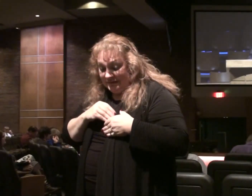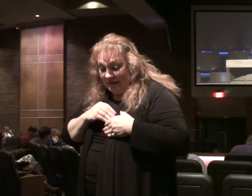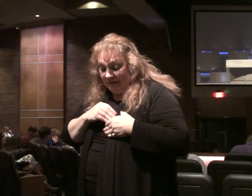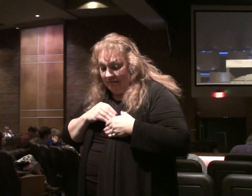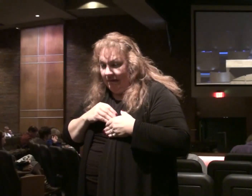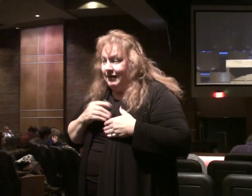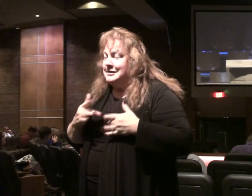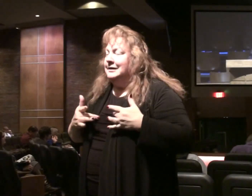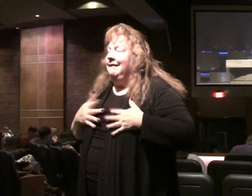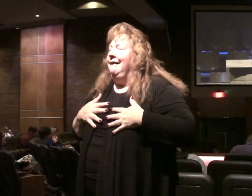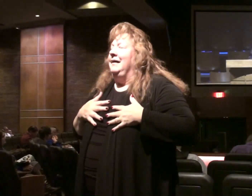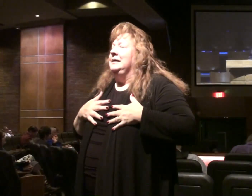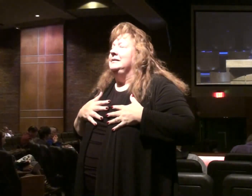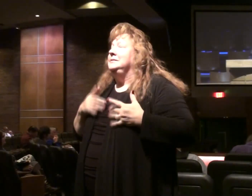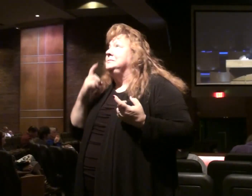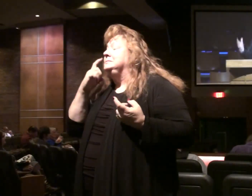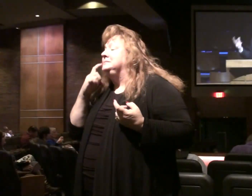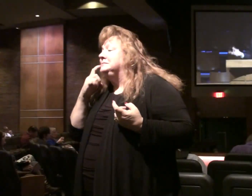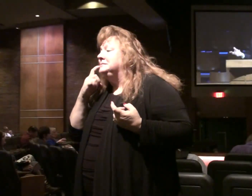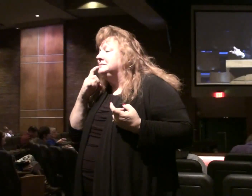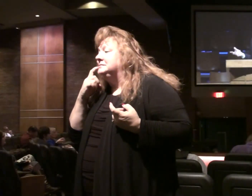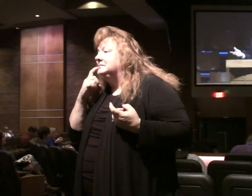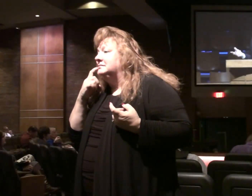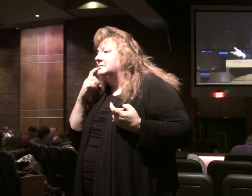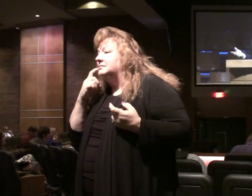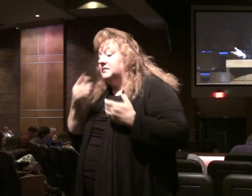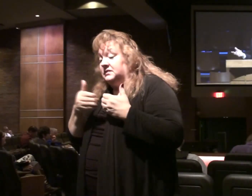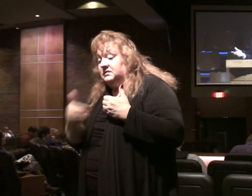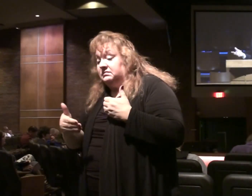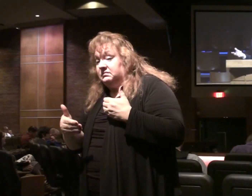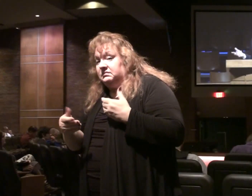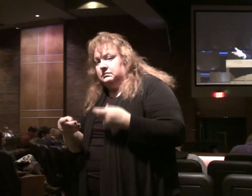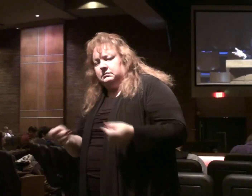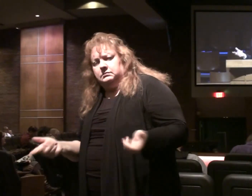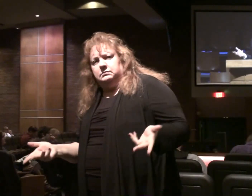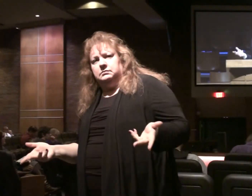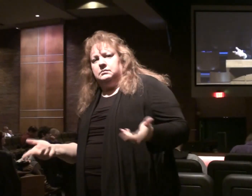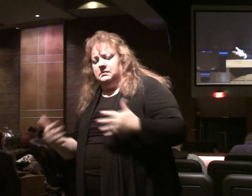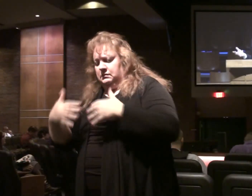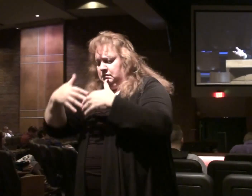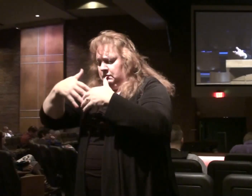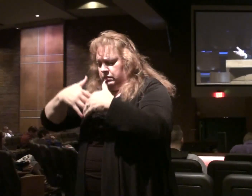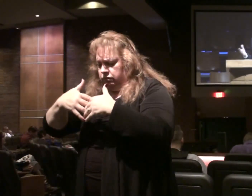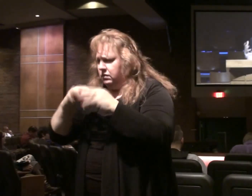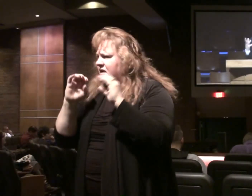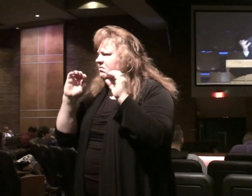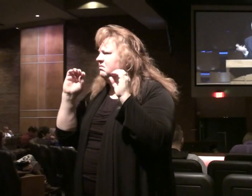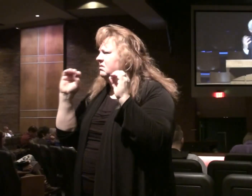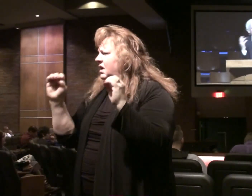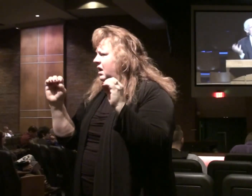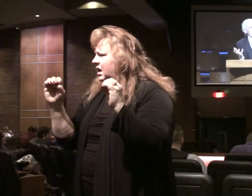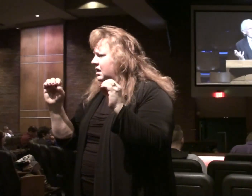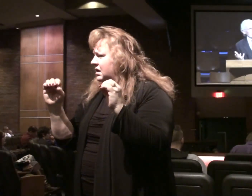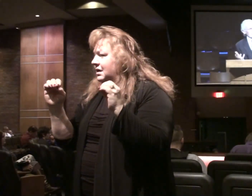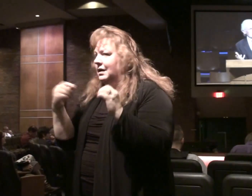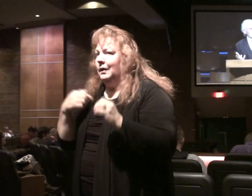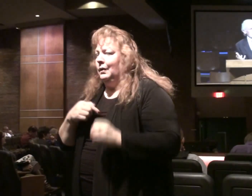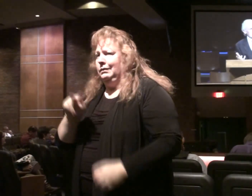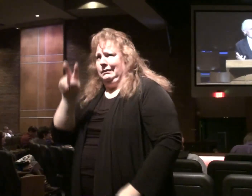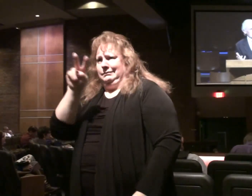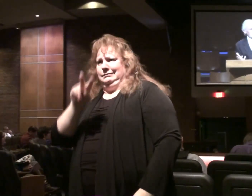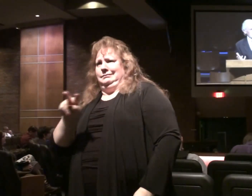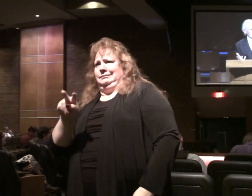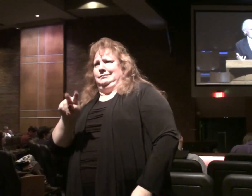good reason to be emotional. But if that's all there is, there's no depth. And we can't tell.